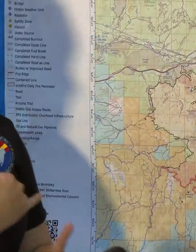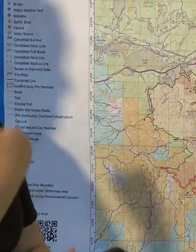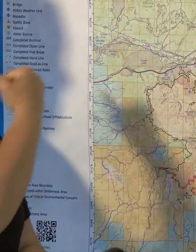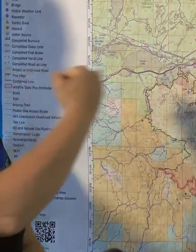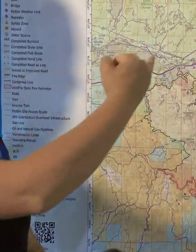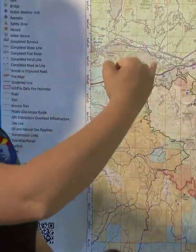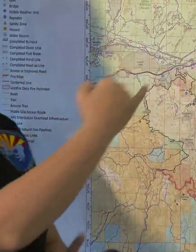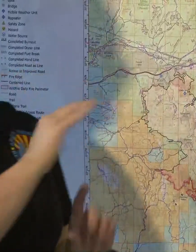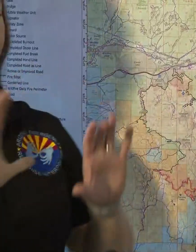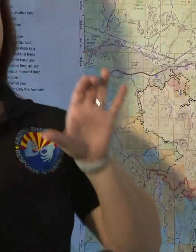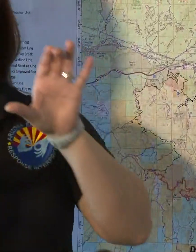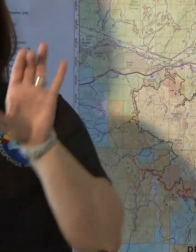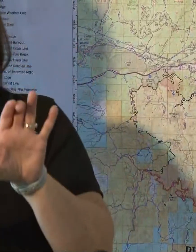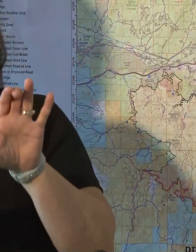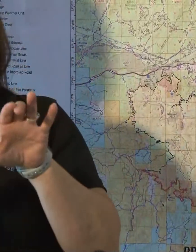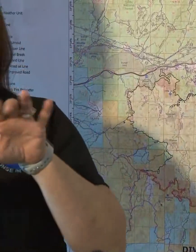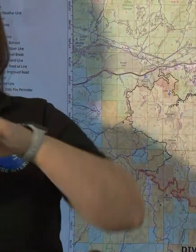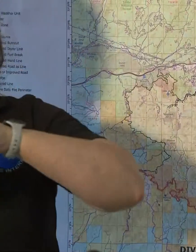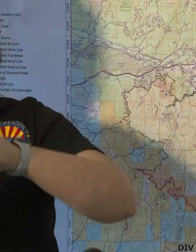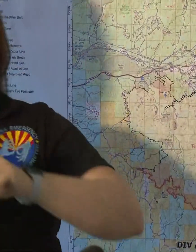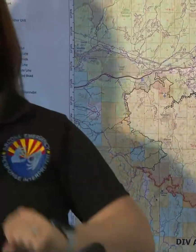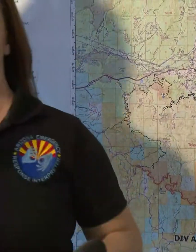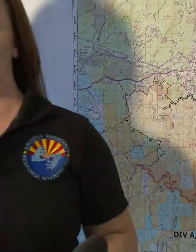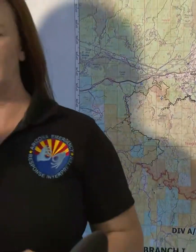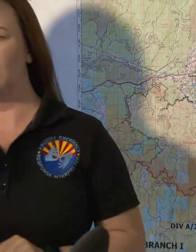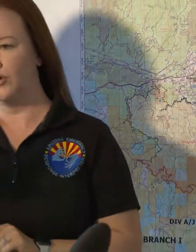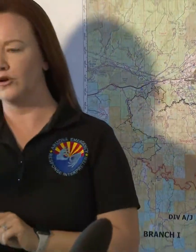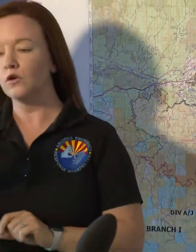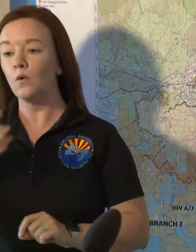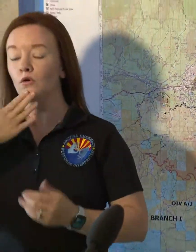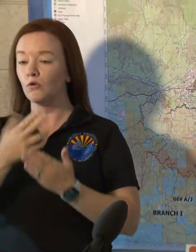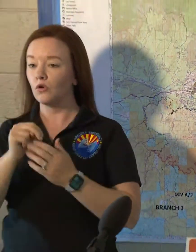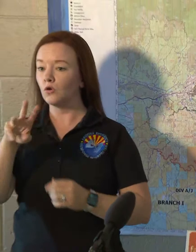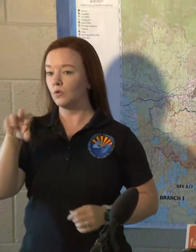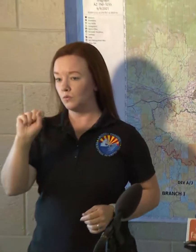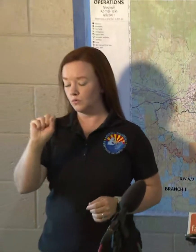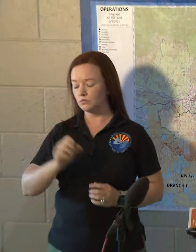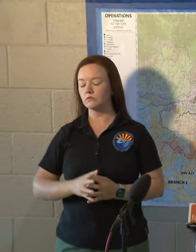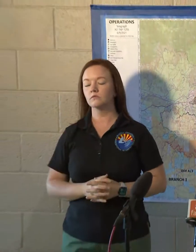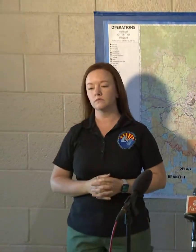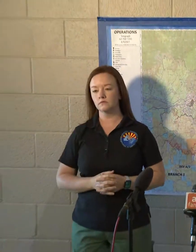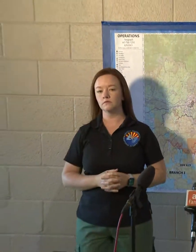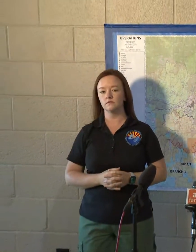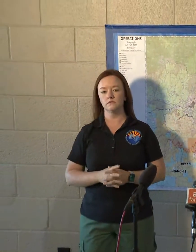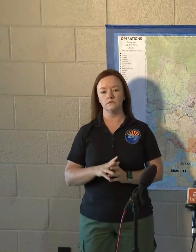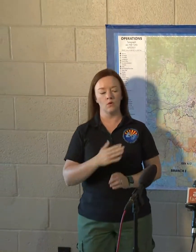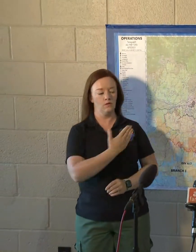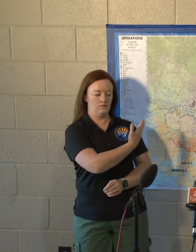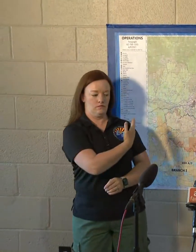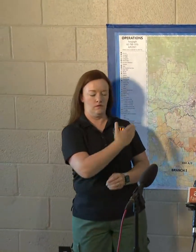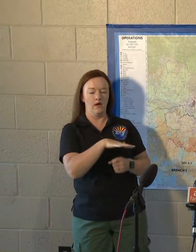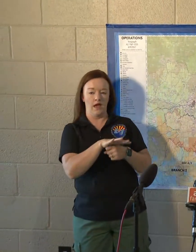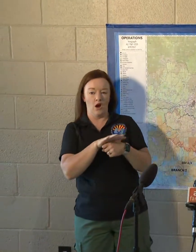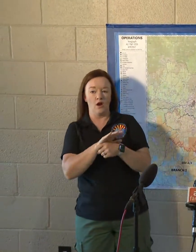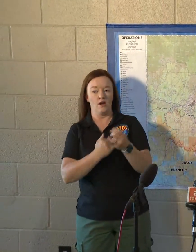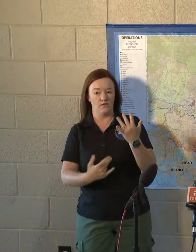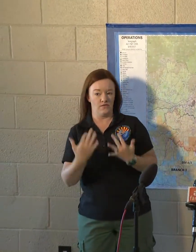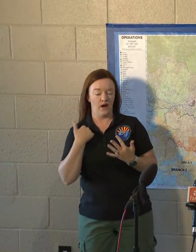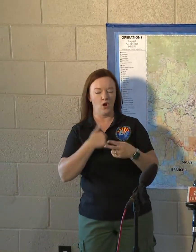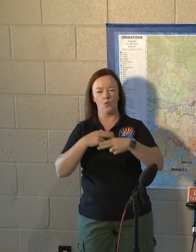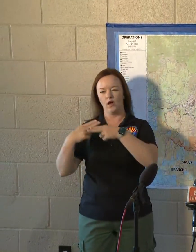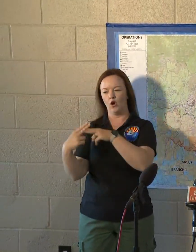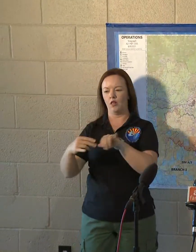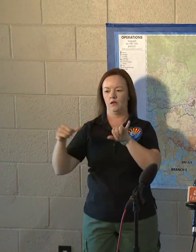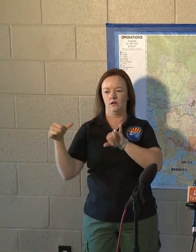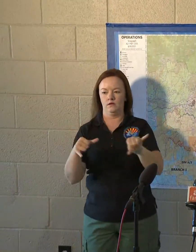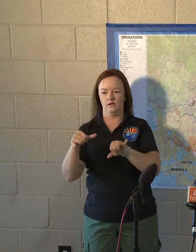the area of the community of Superior. So that is good news. That area of the fire is in a situation where we can call it